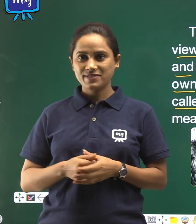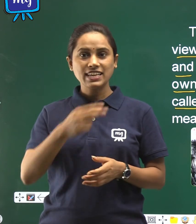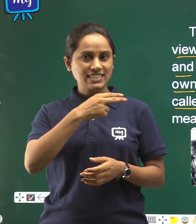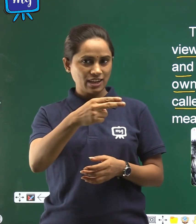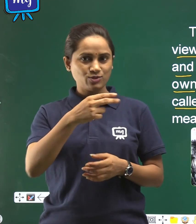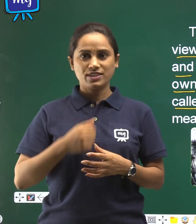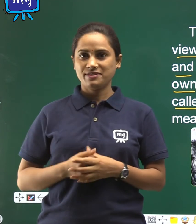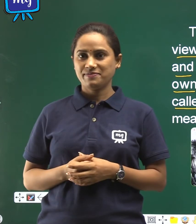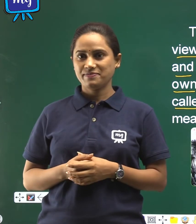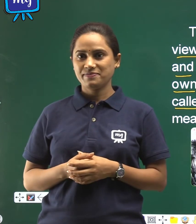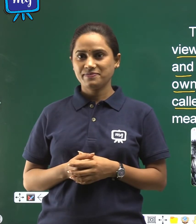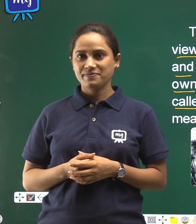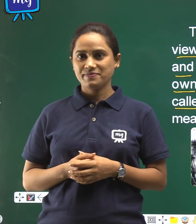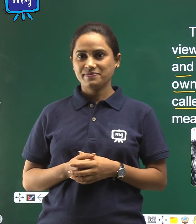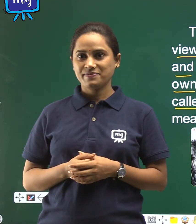Shen Shui,